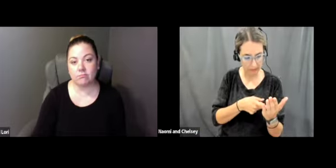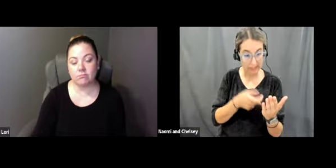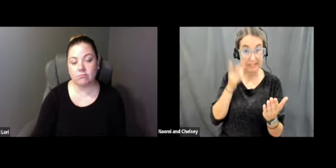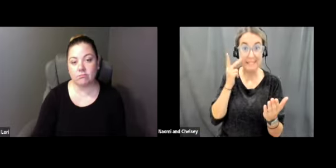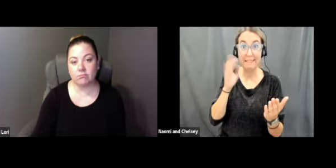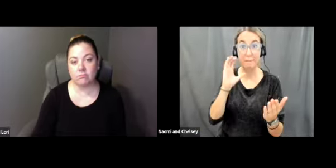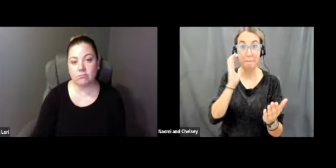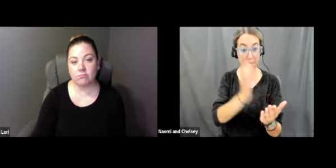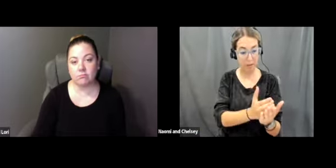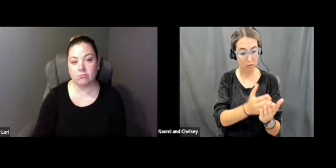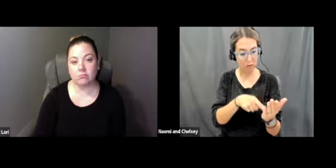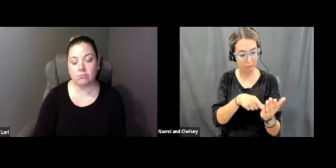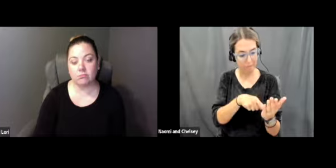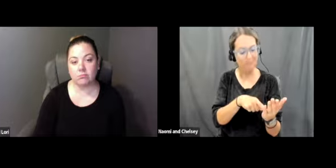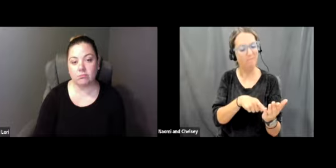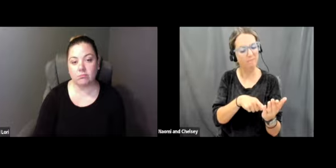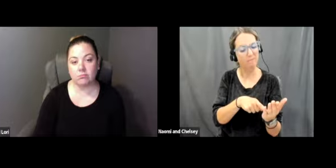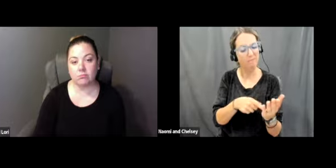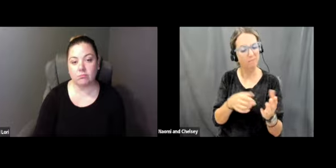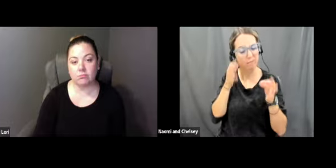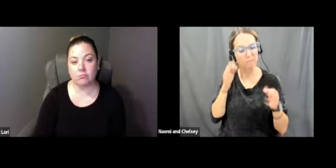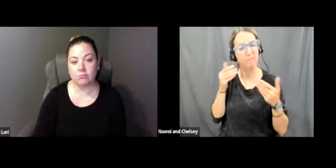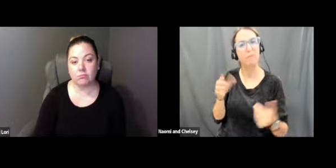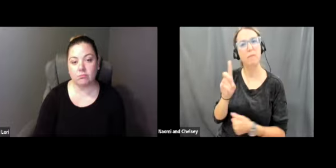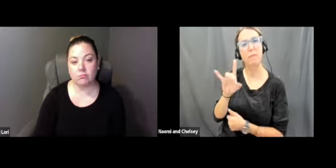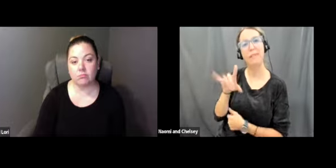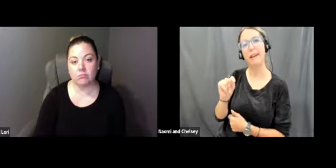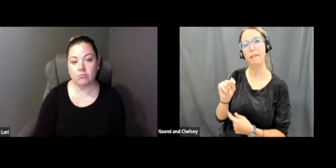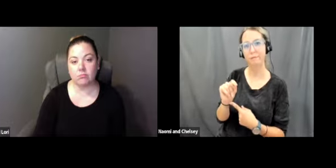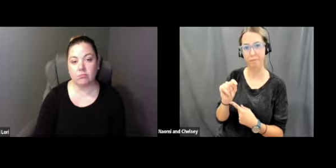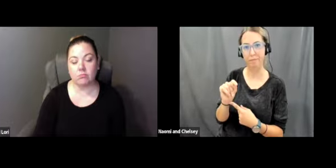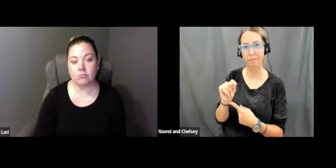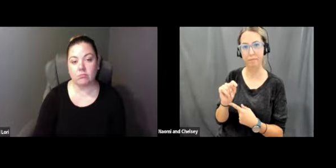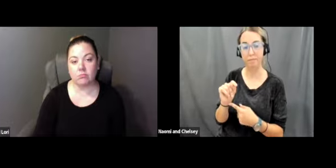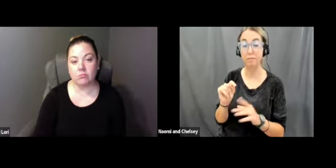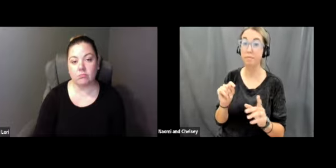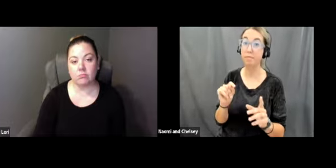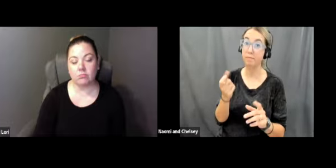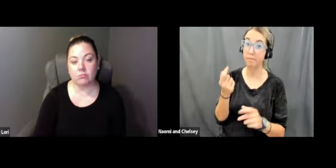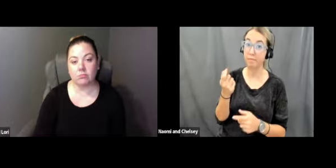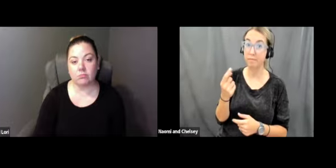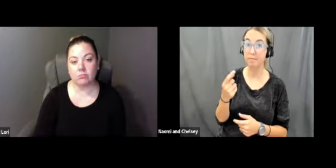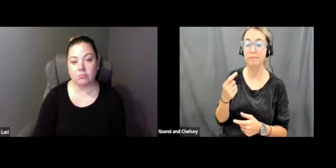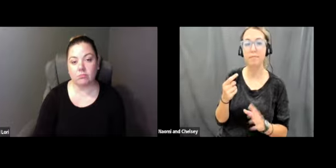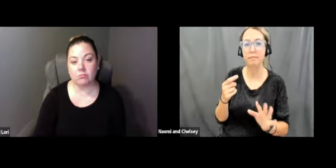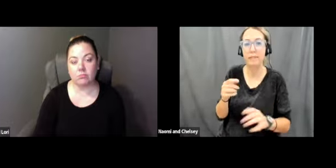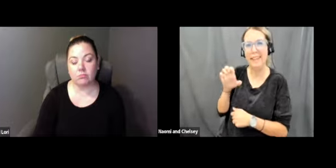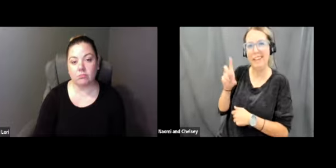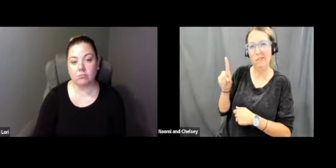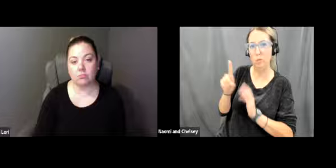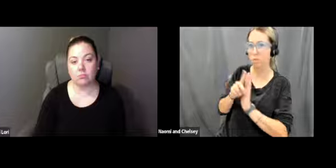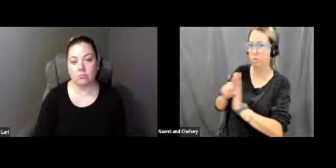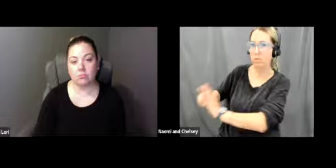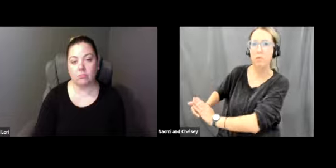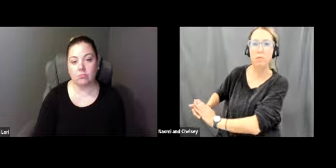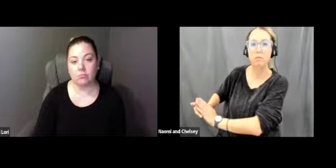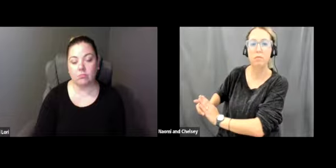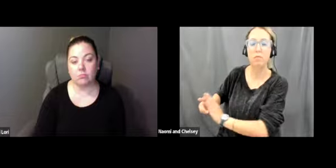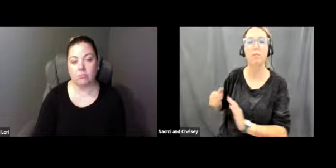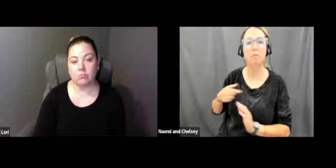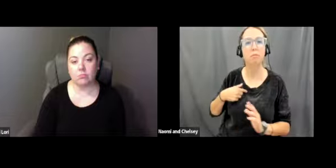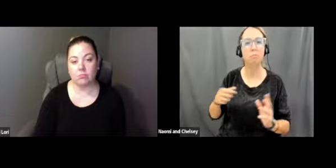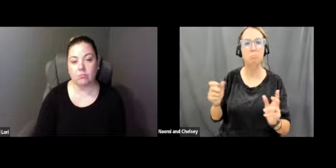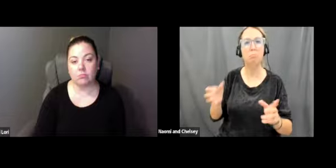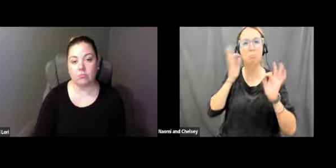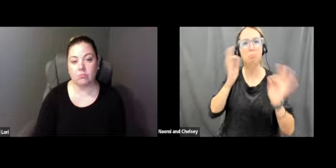start dieting. But I was like, you know what? I'm not gonna go back to doing what I did in the past that was super harmful. I'm gonna do this the healthy way, right? So I